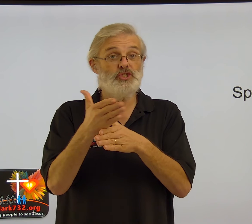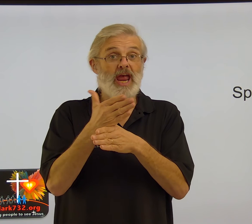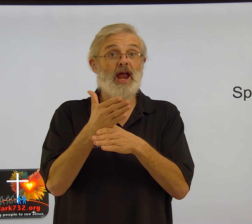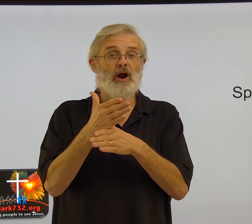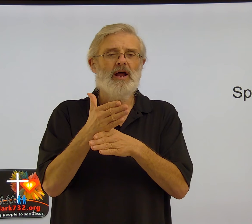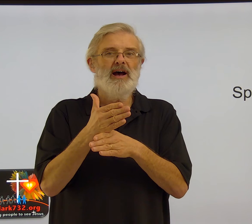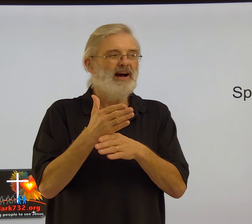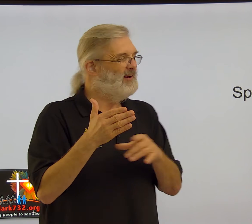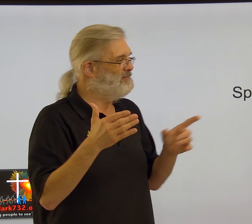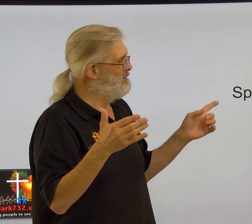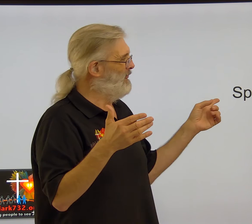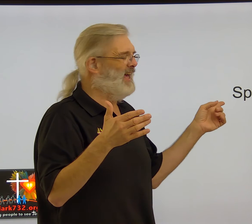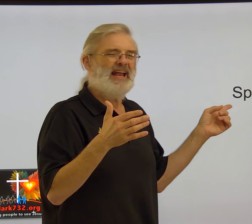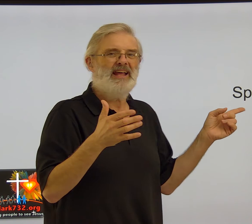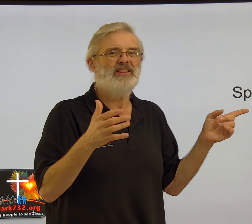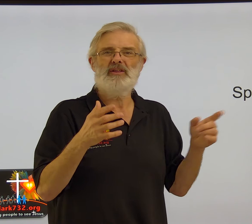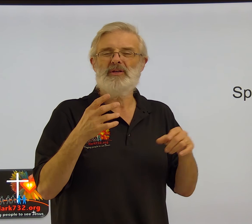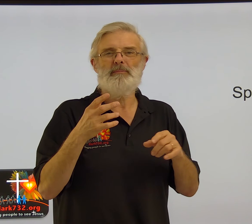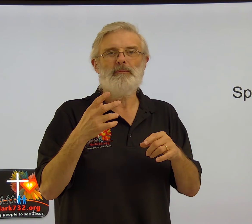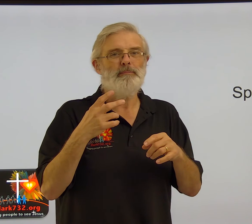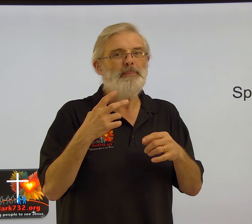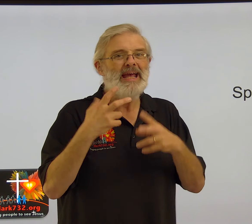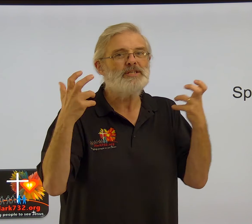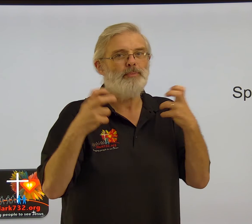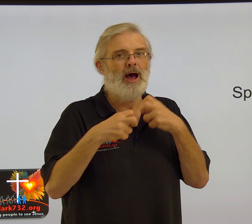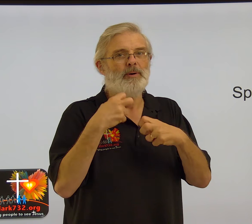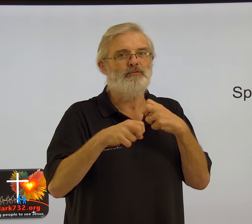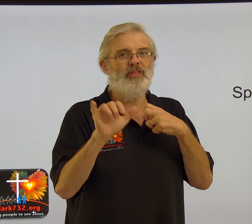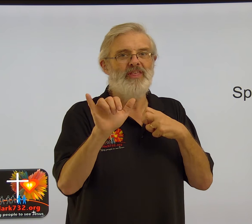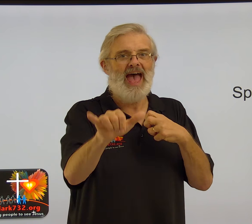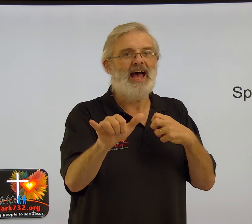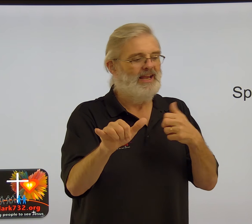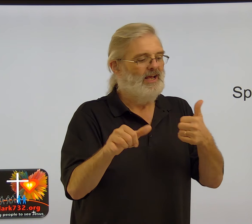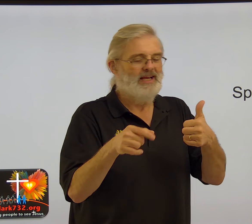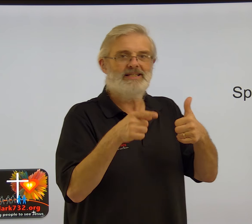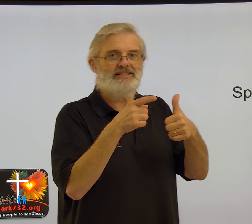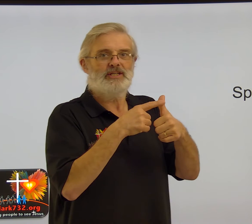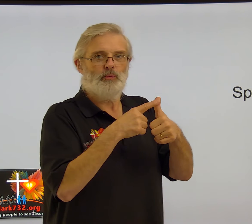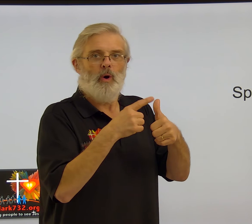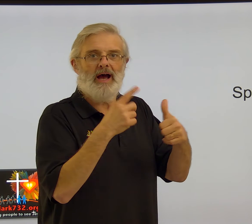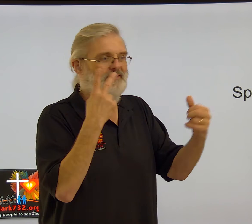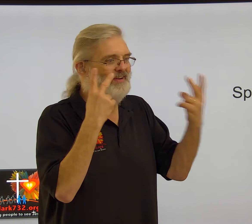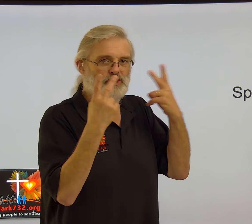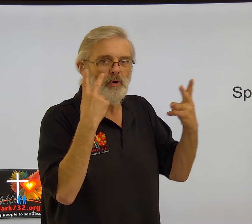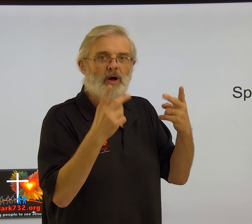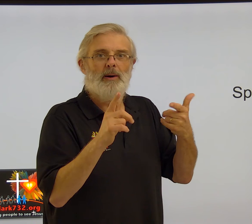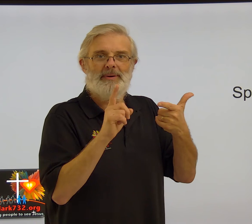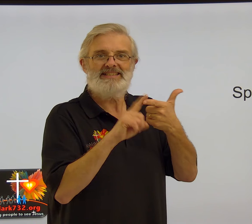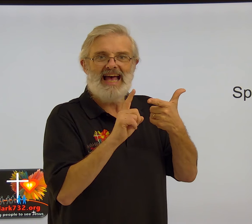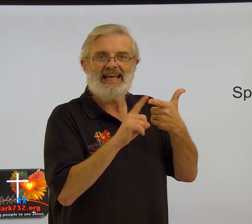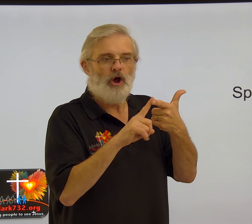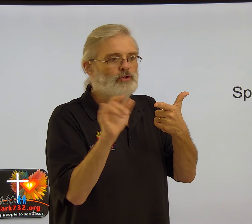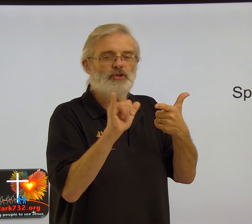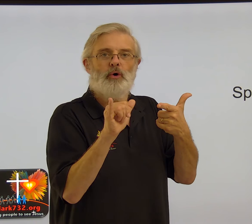share. And the biggest problem for that is one, visual, but second also